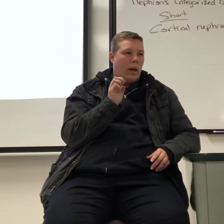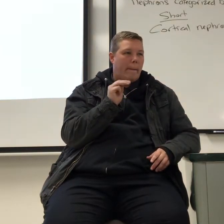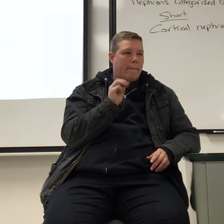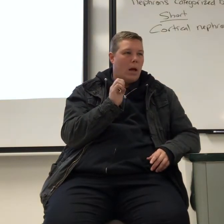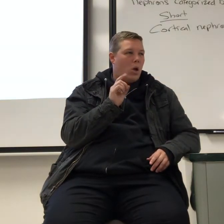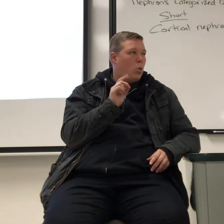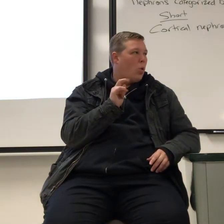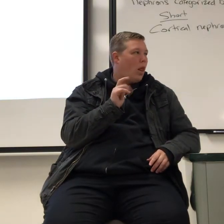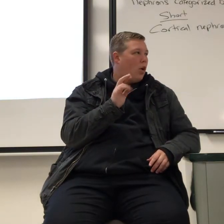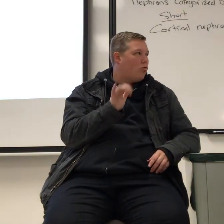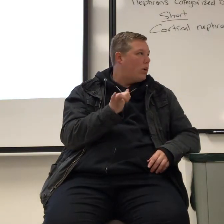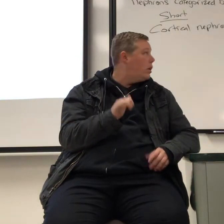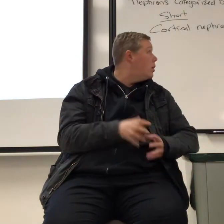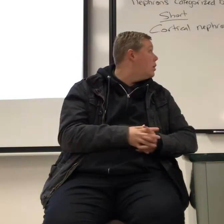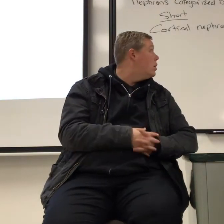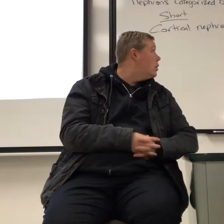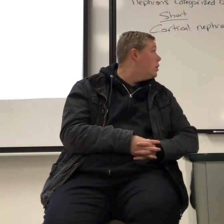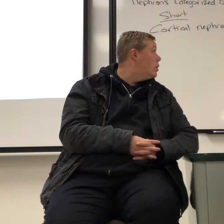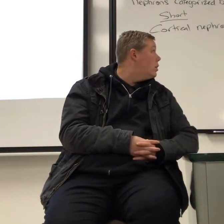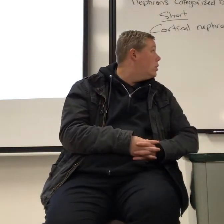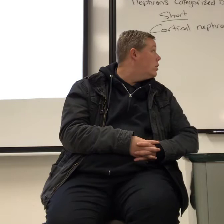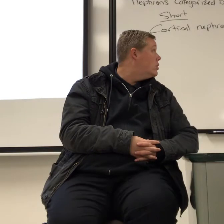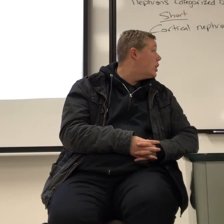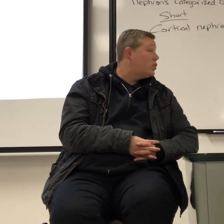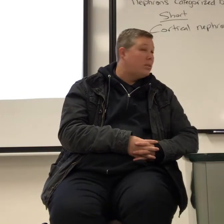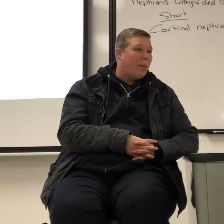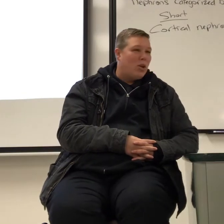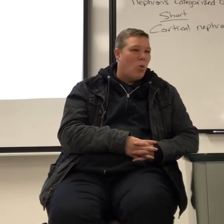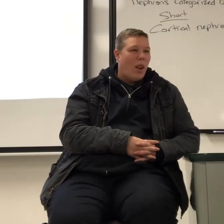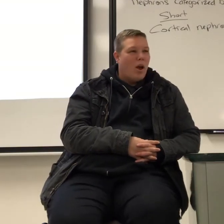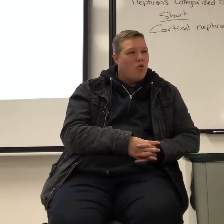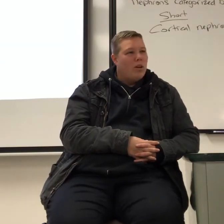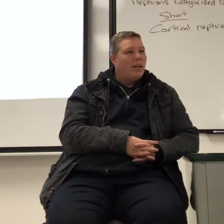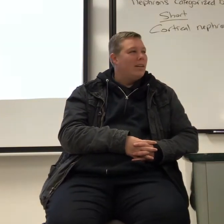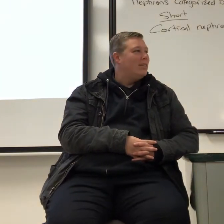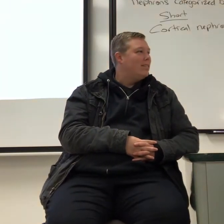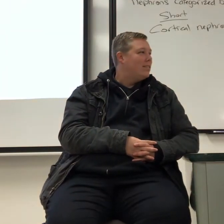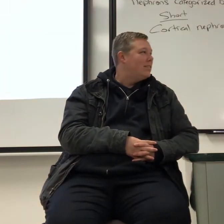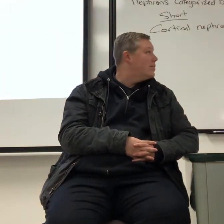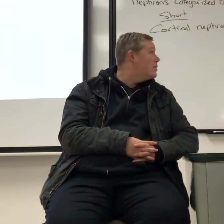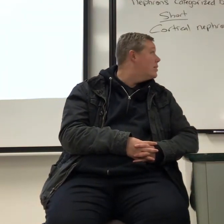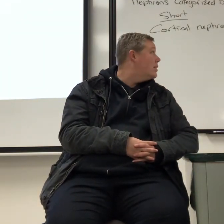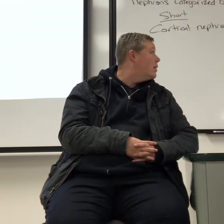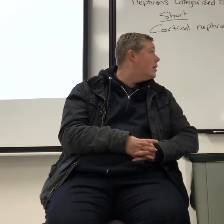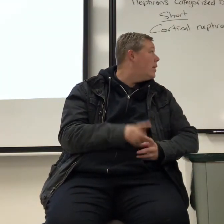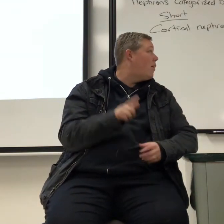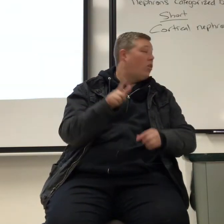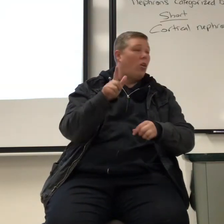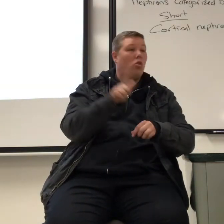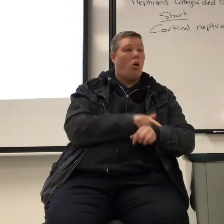they have long loop of Henle, loops of Henle.